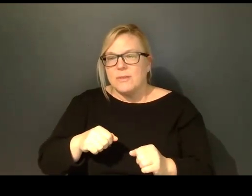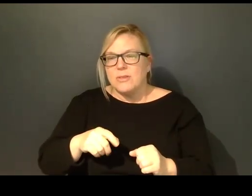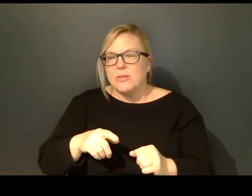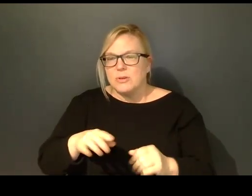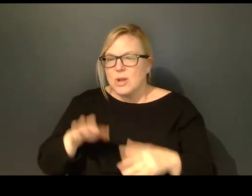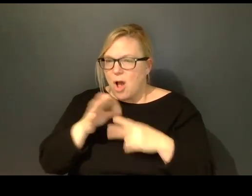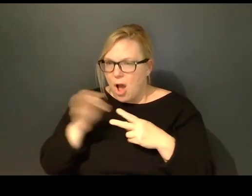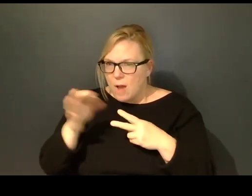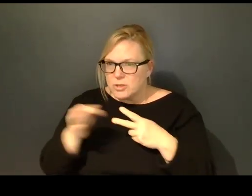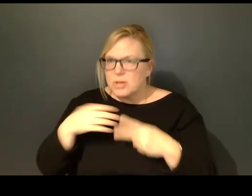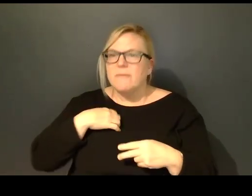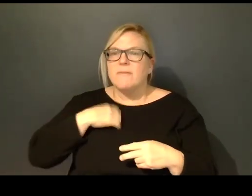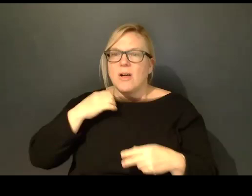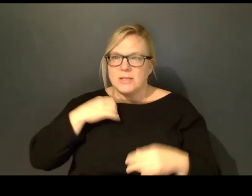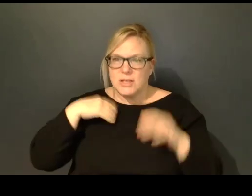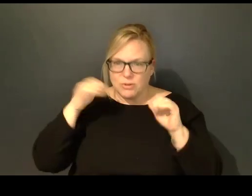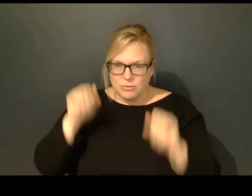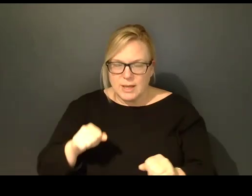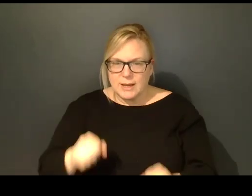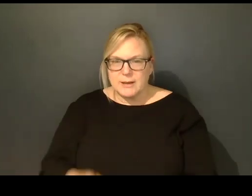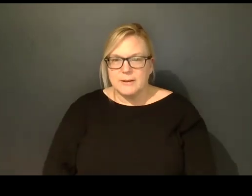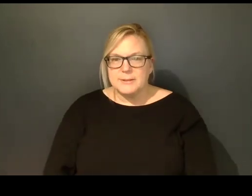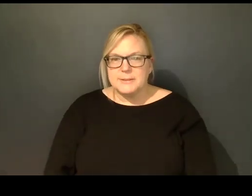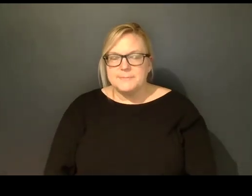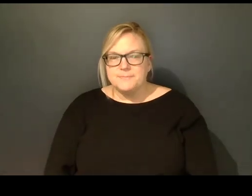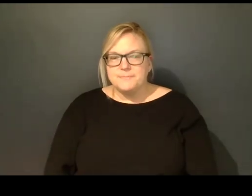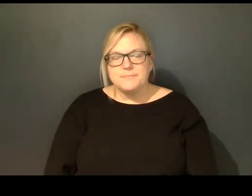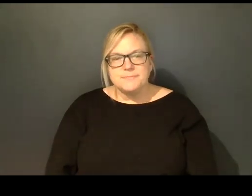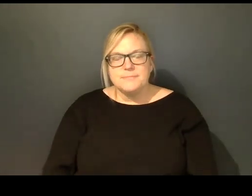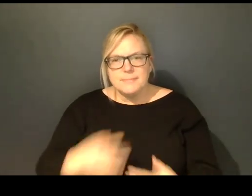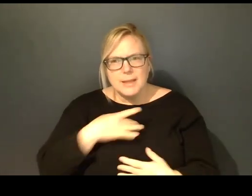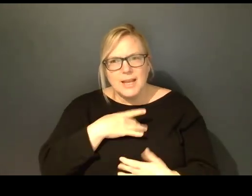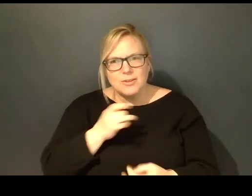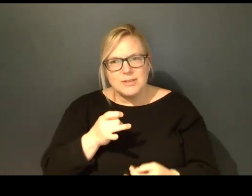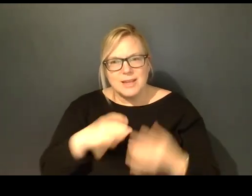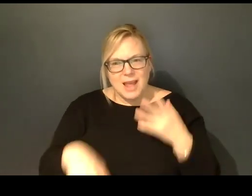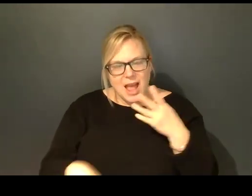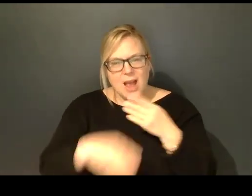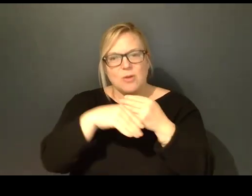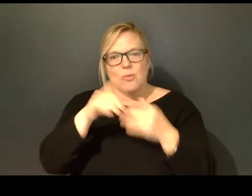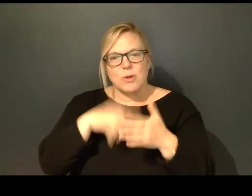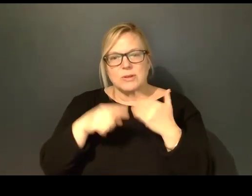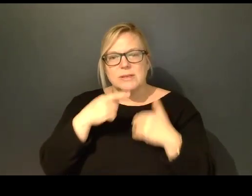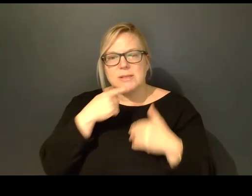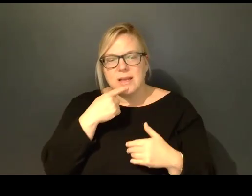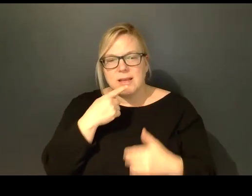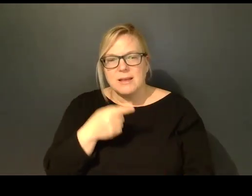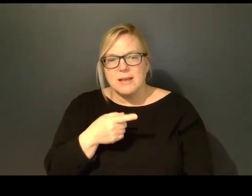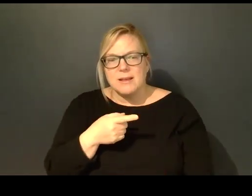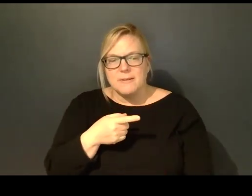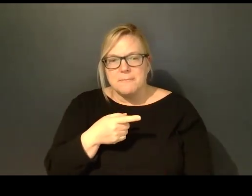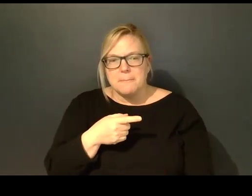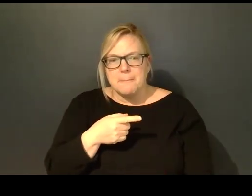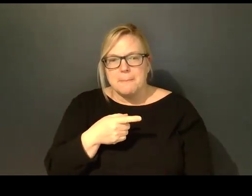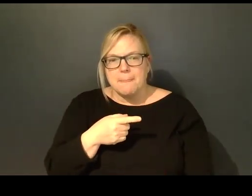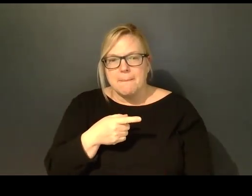either check in as a user or as a volunteer. And an interesting sort of add-on to what you've been saying, Milena, is that